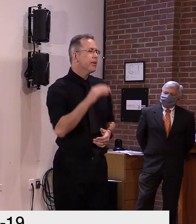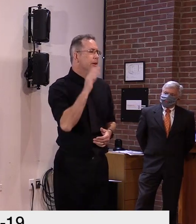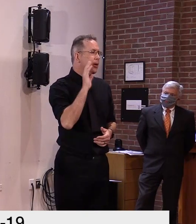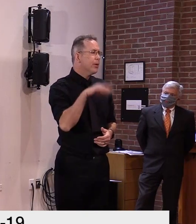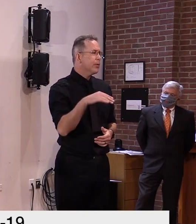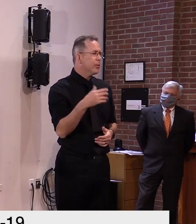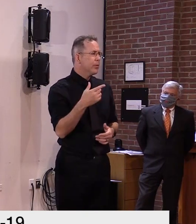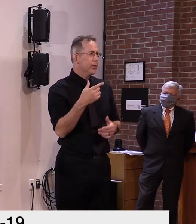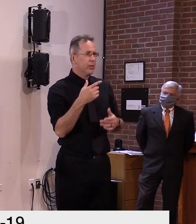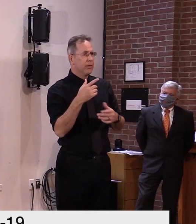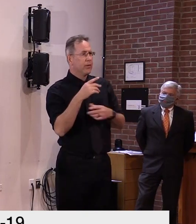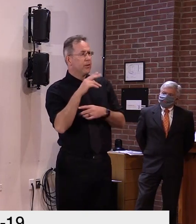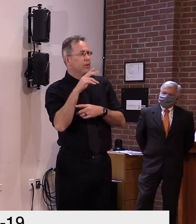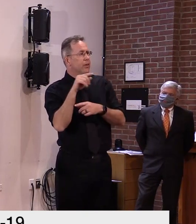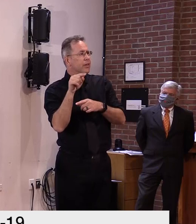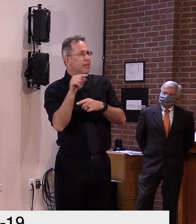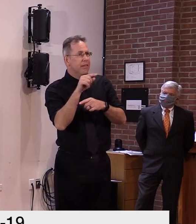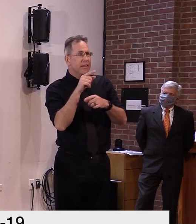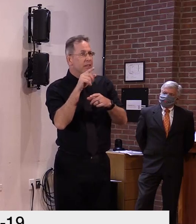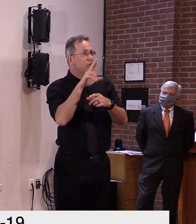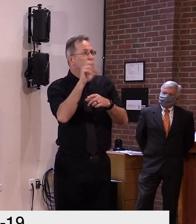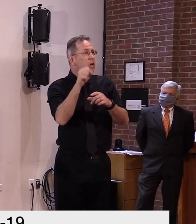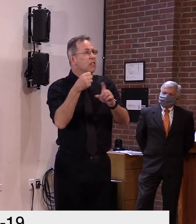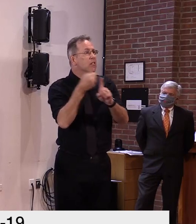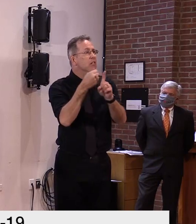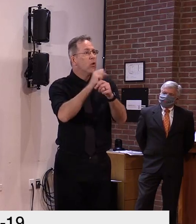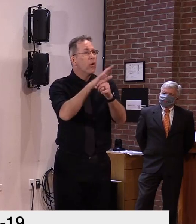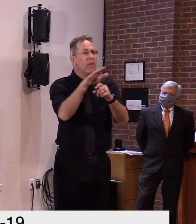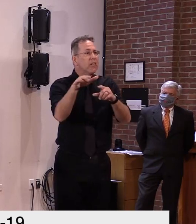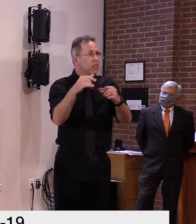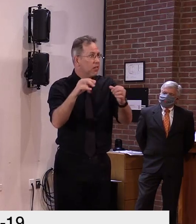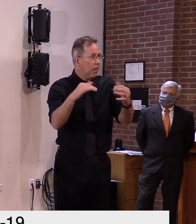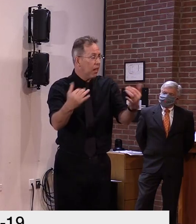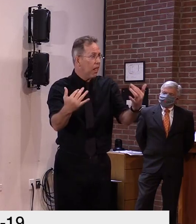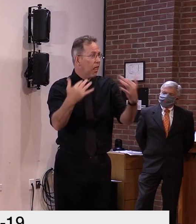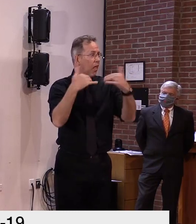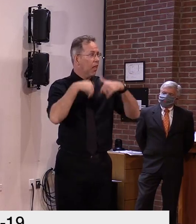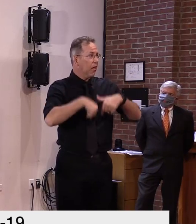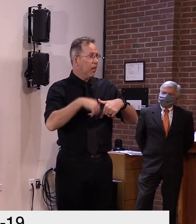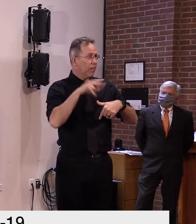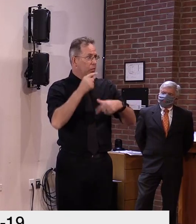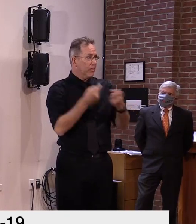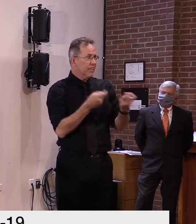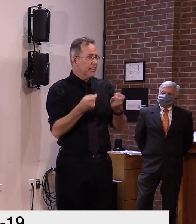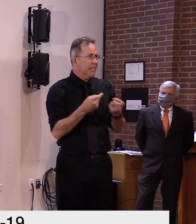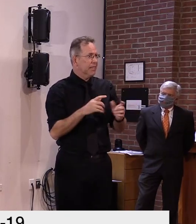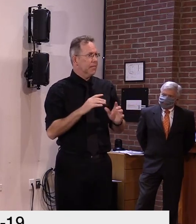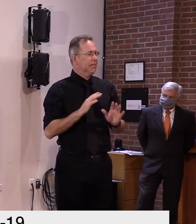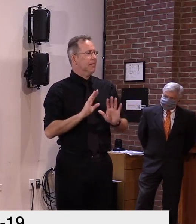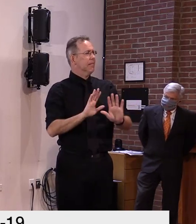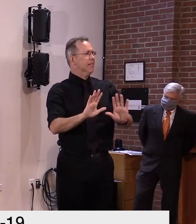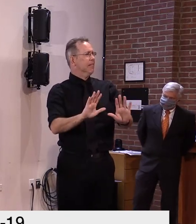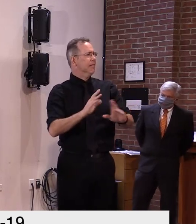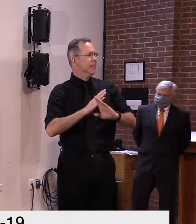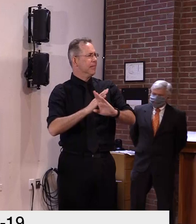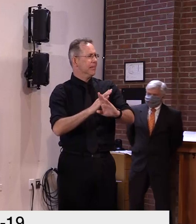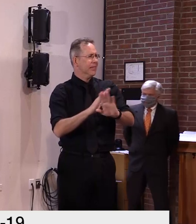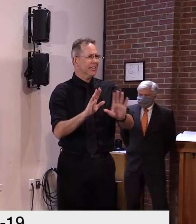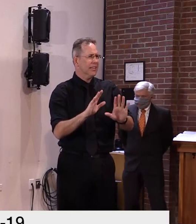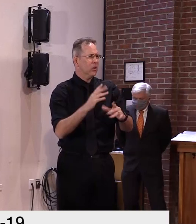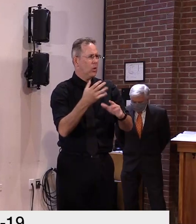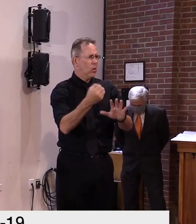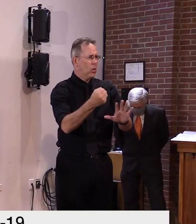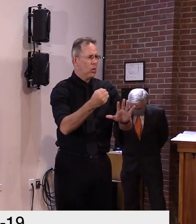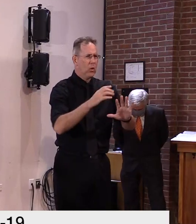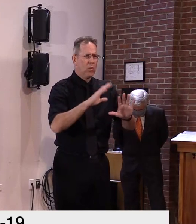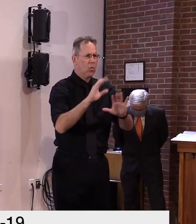cases, hopefully that declines over the next month or two, and we'll be able to get back to some sort of normalcy